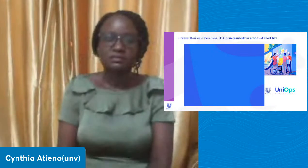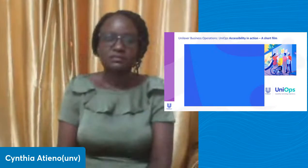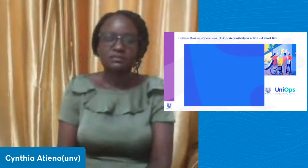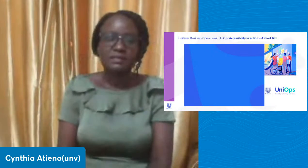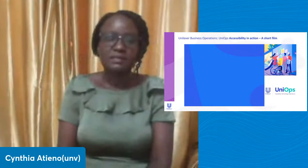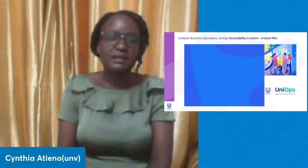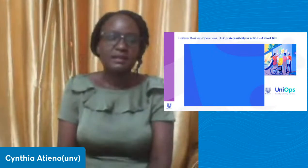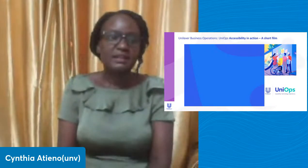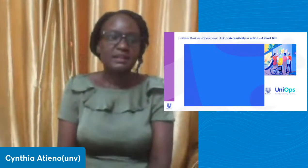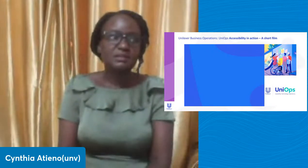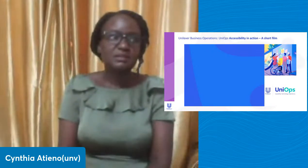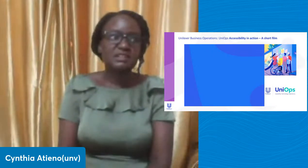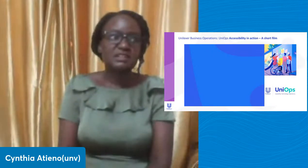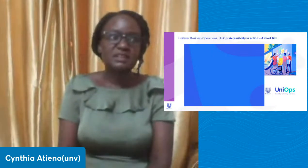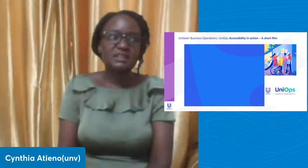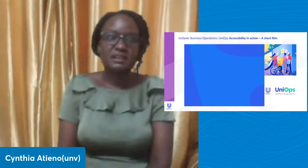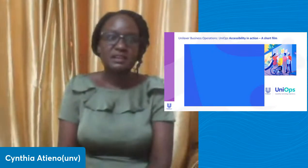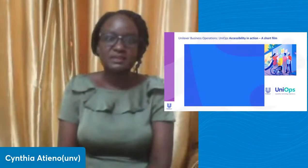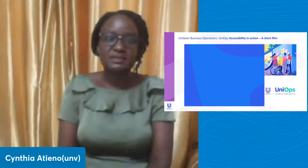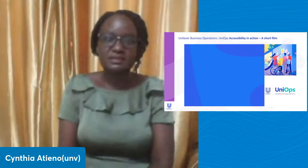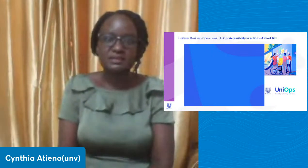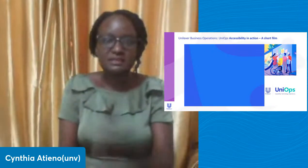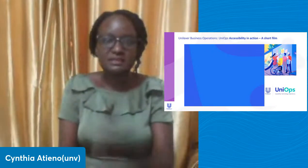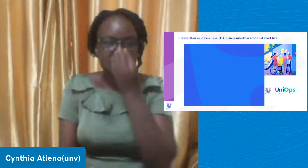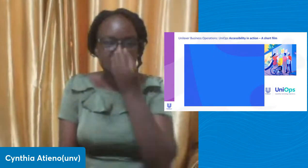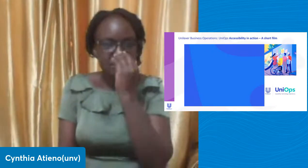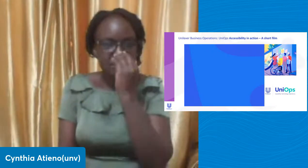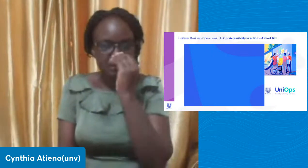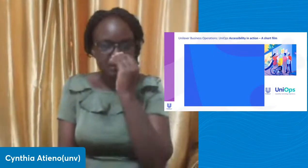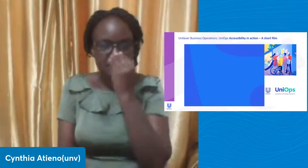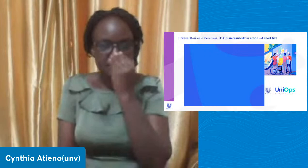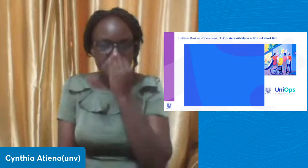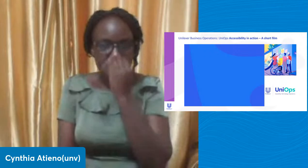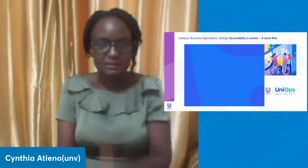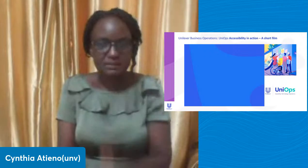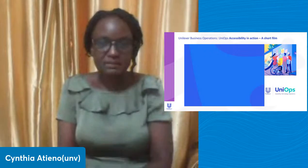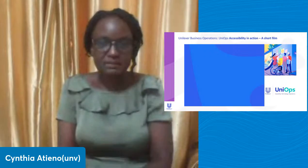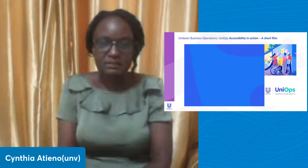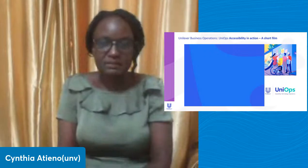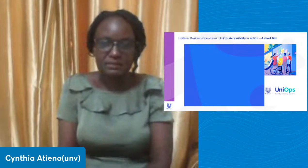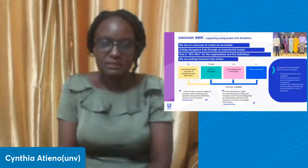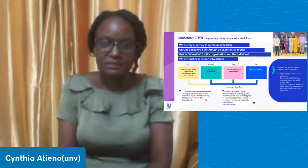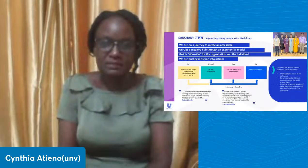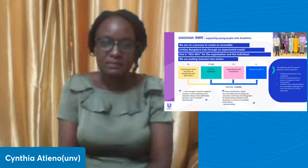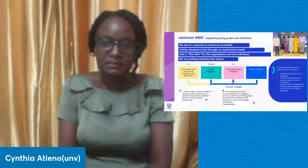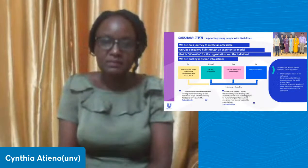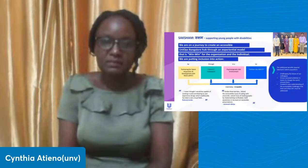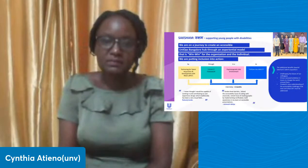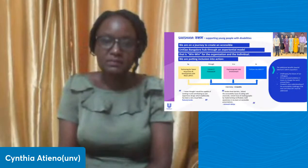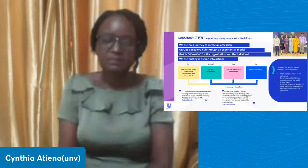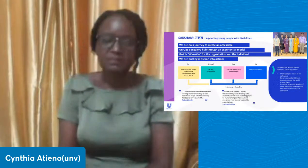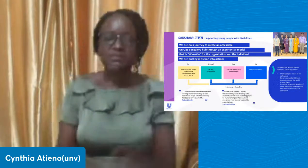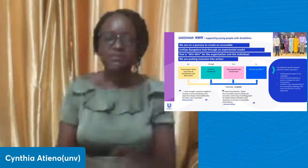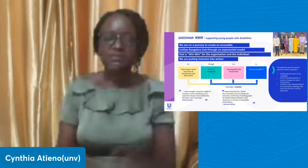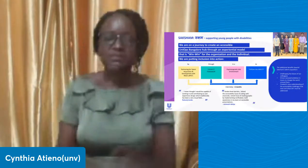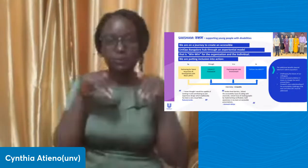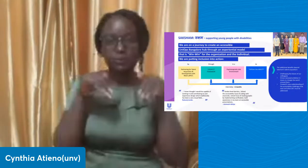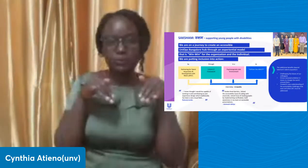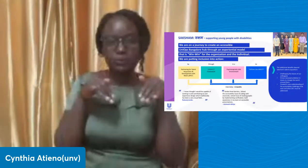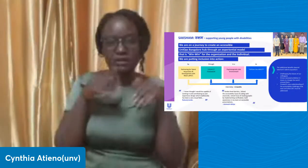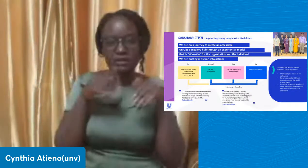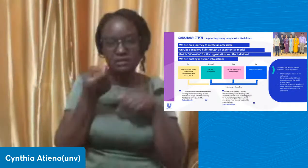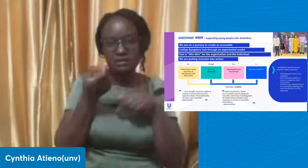We are trying to figure out this technical problem is happening all the time. So please